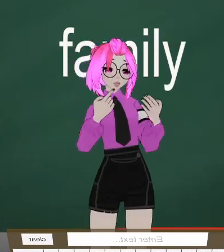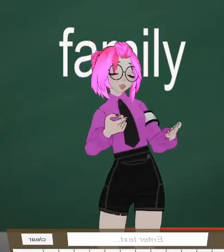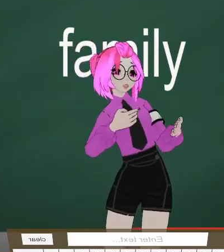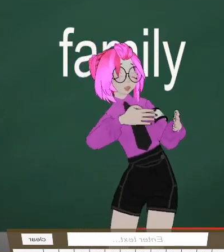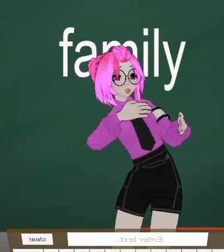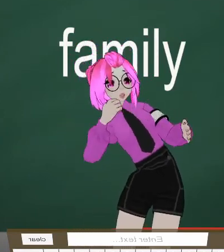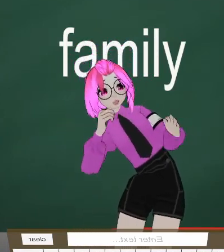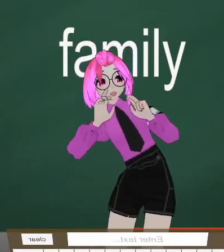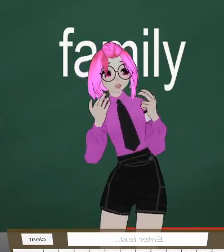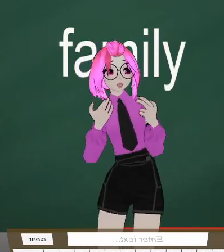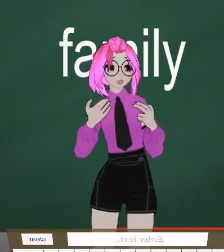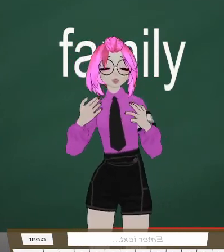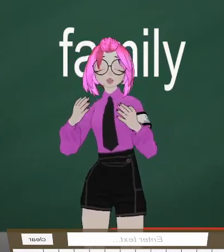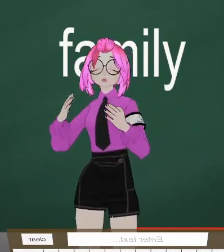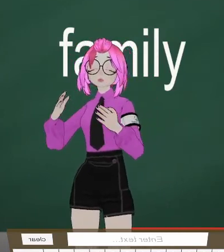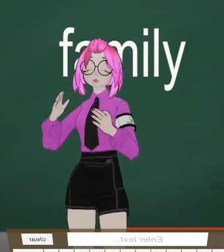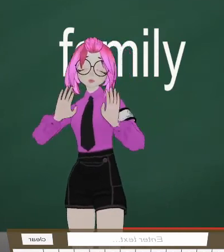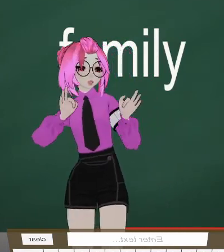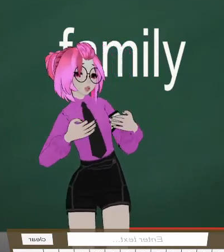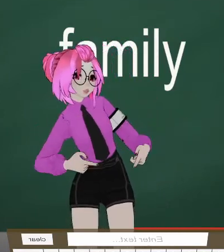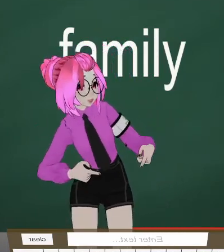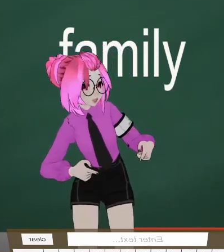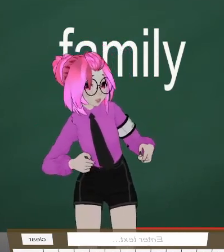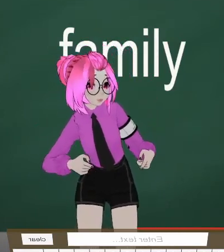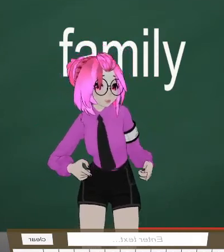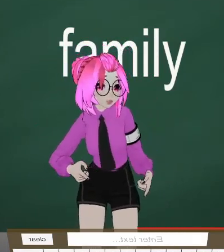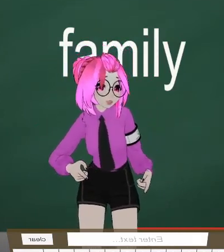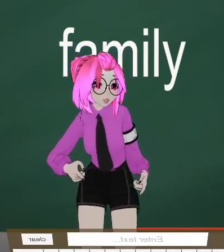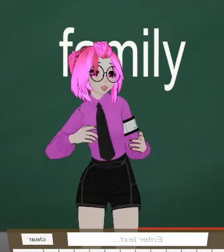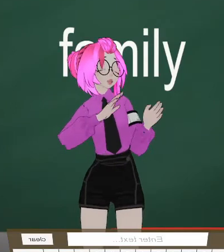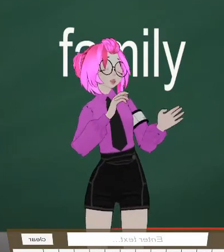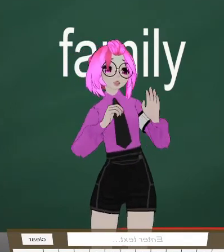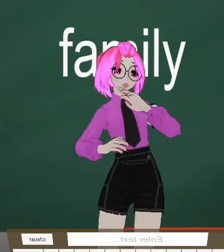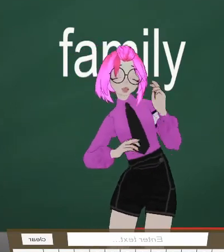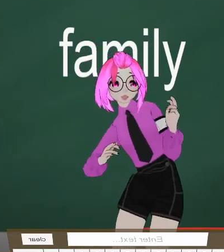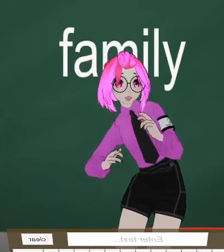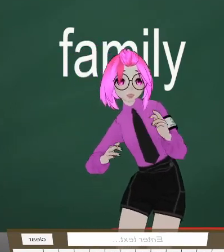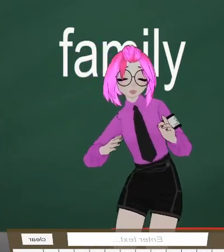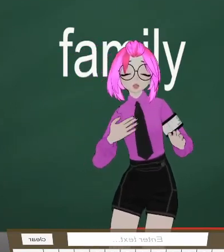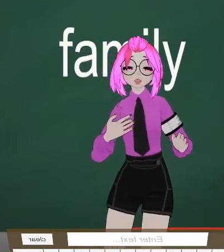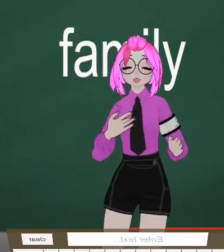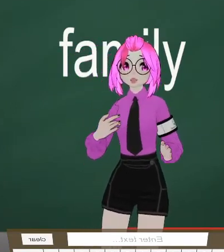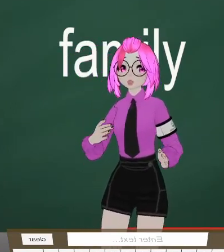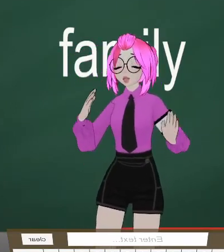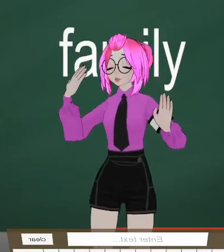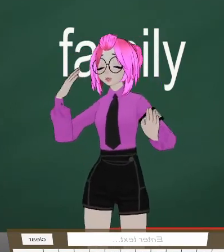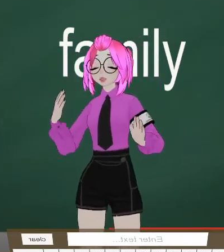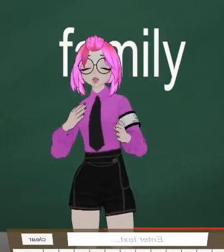you guys to take away from this lesson that we are a family here and even when it's not christmas i want you to feel like you know what